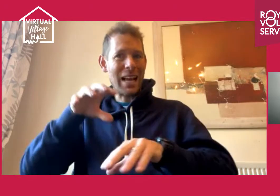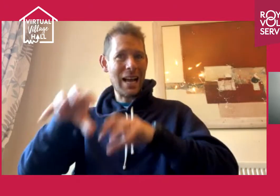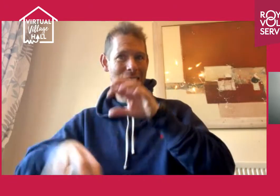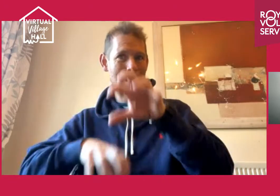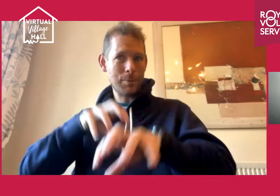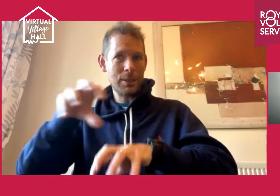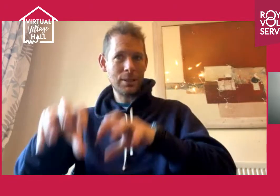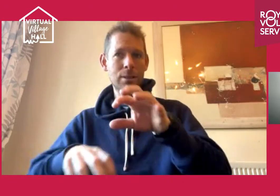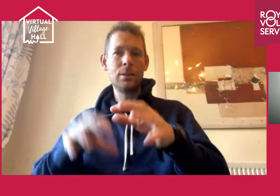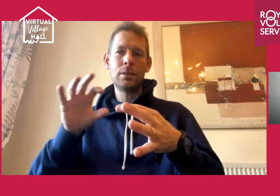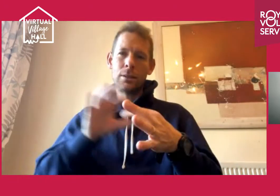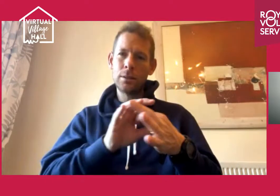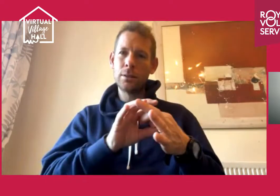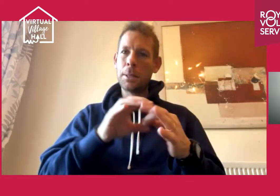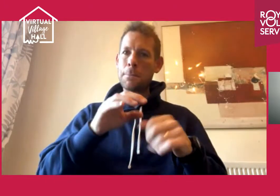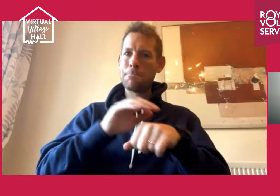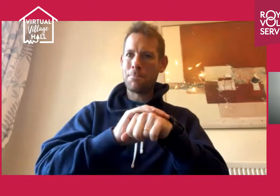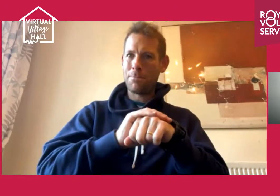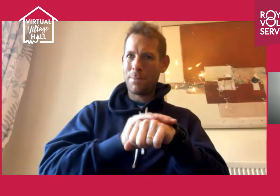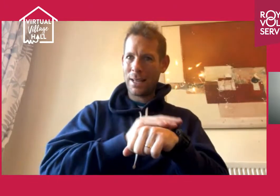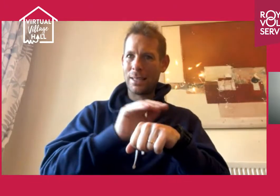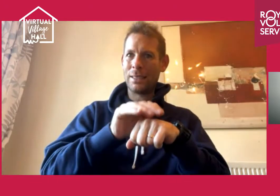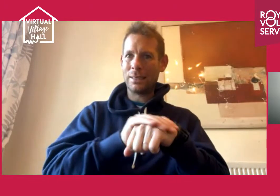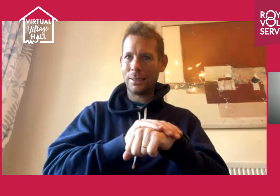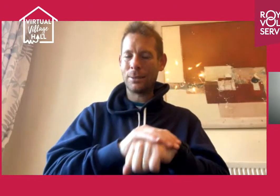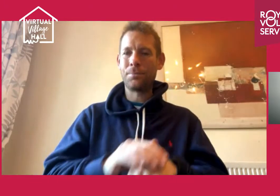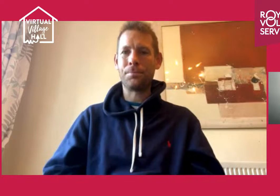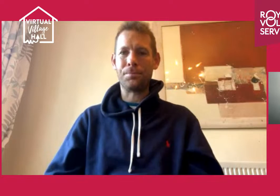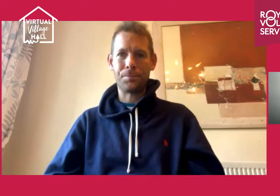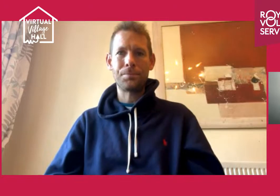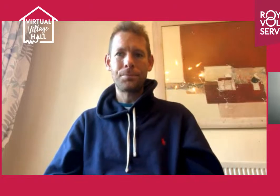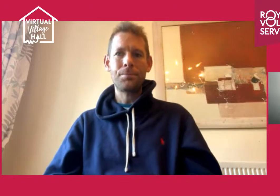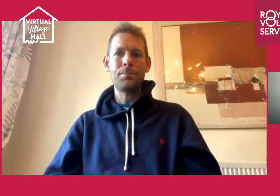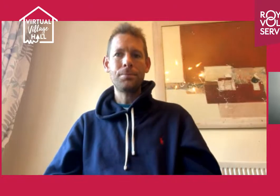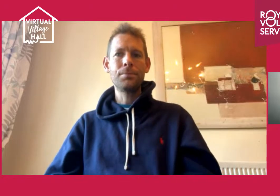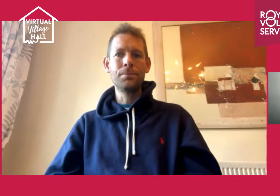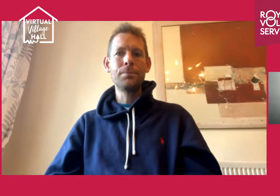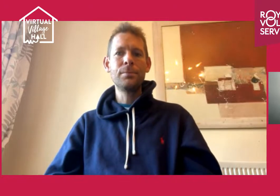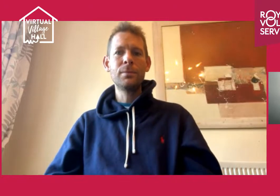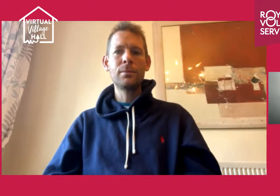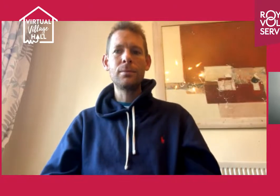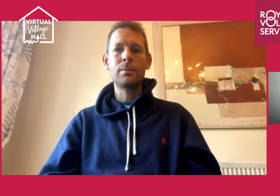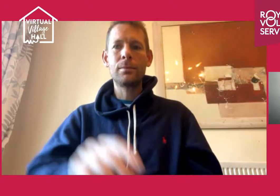Okay, so I'll focus on some more animals and we'll cover some more pets that you might have.